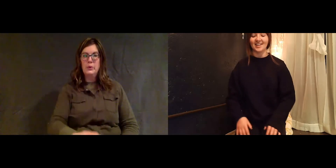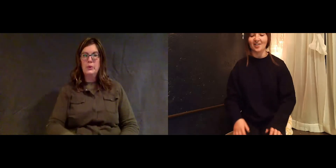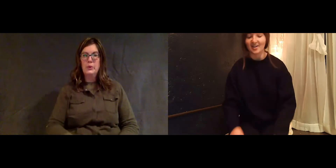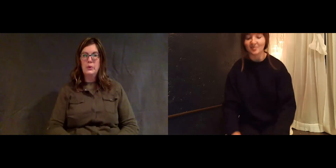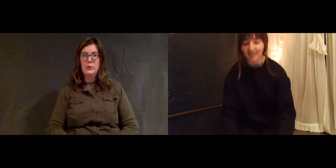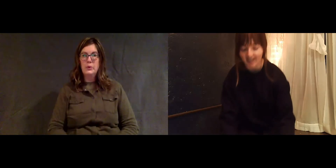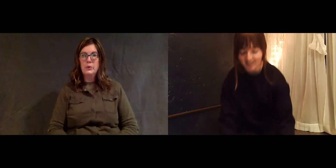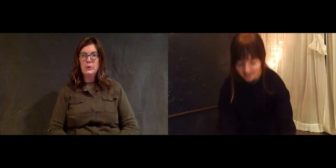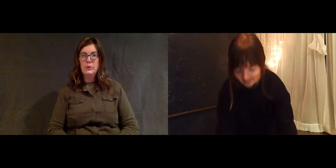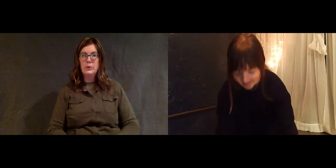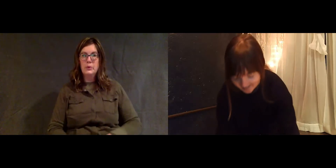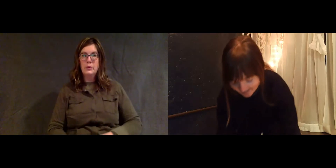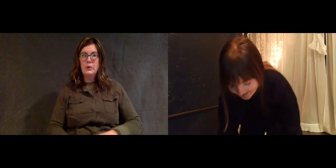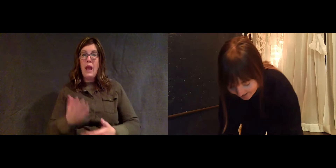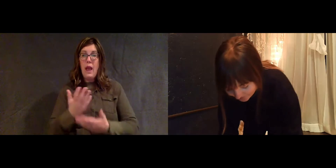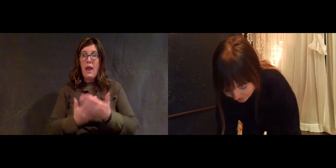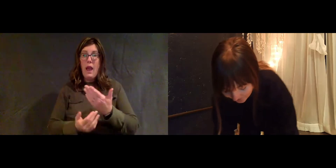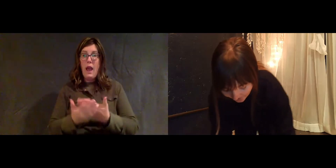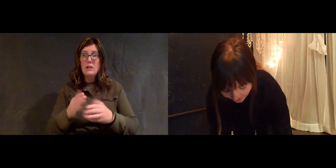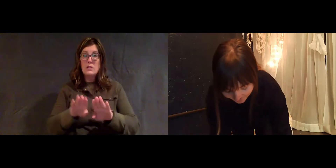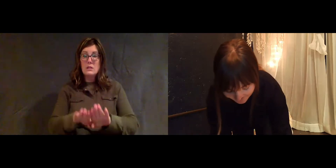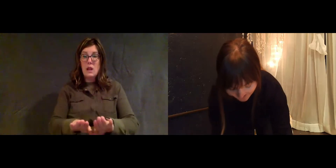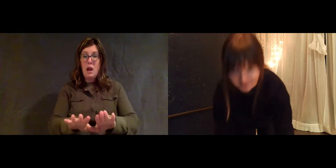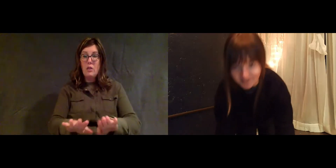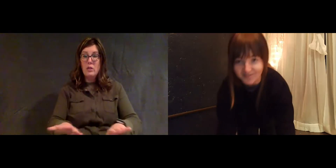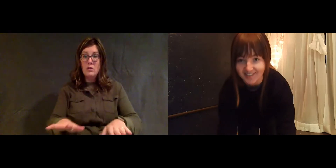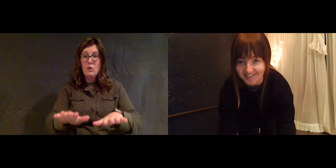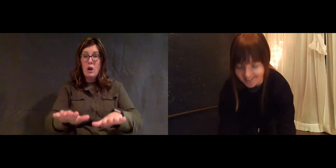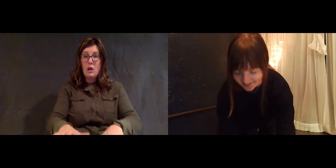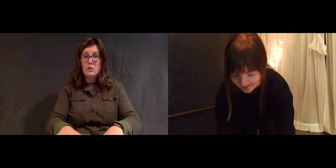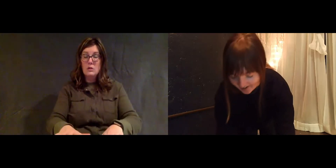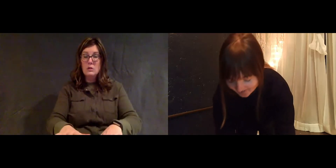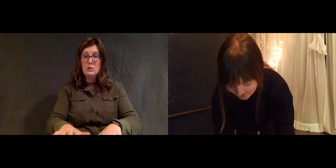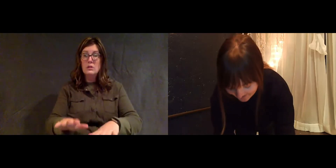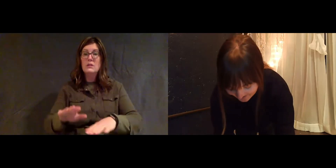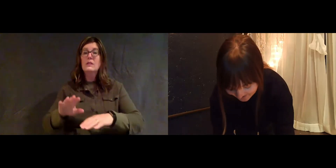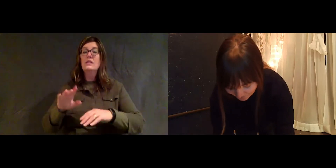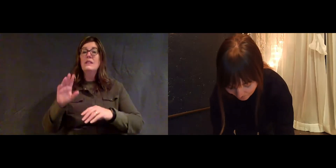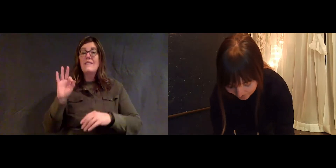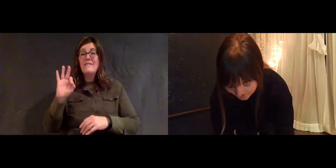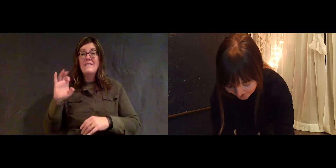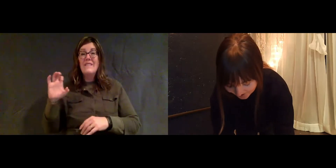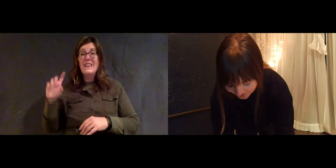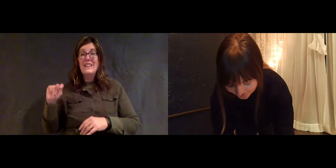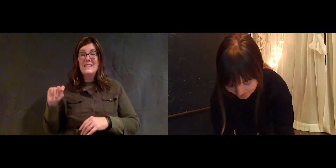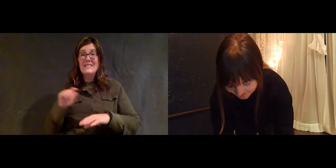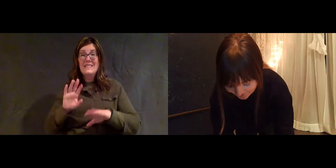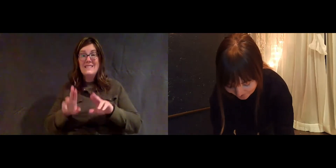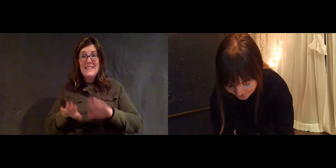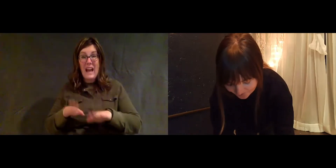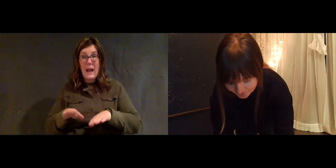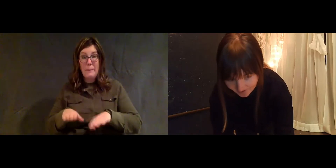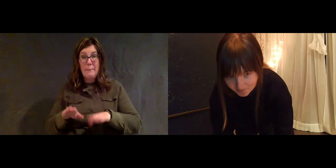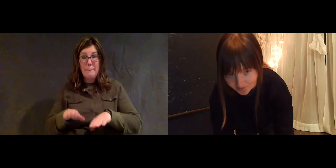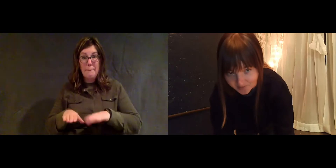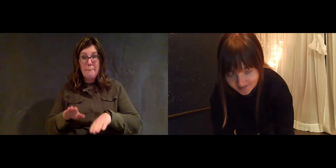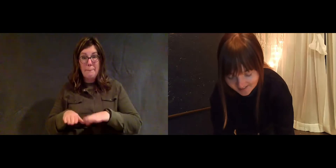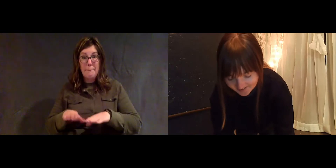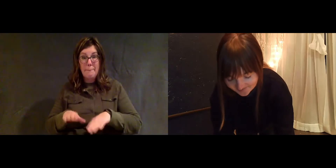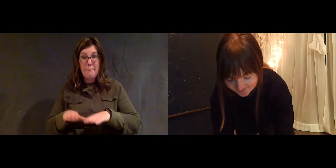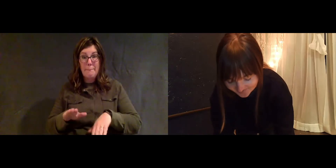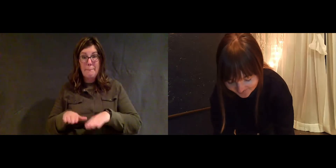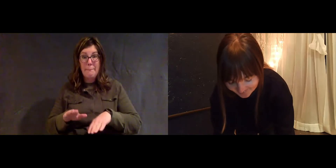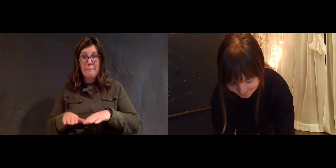And then go ahead and plant your hands and we will all tap our feet on the ground. Some well-deserved relief from that